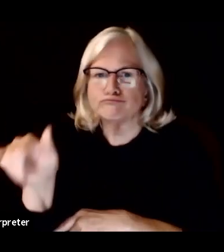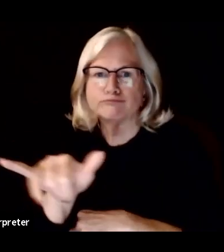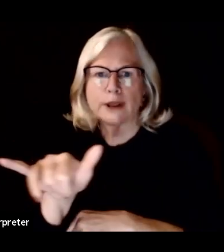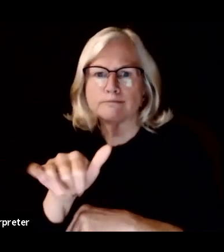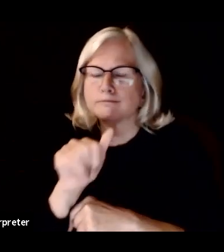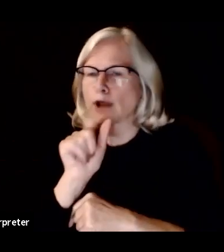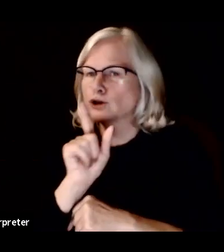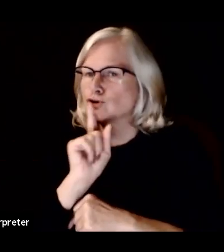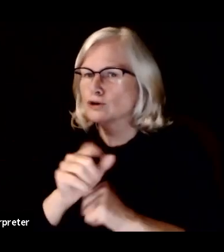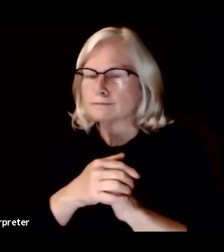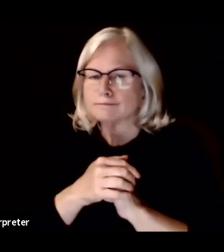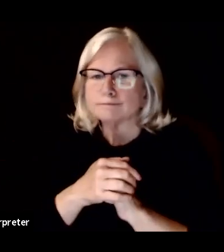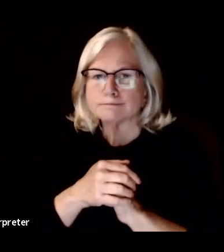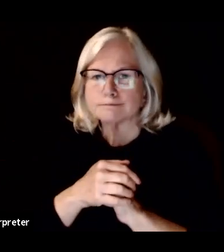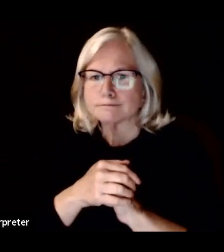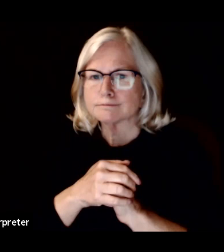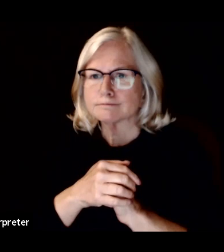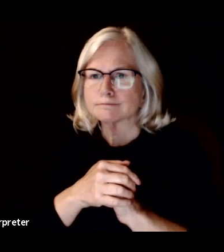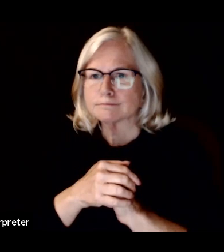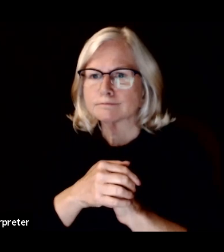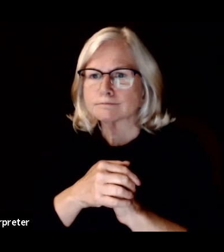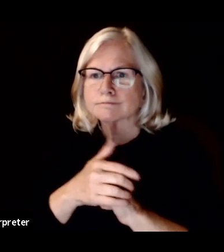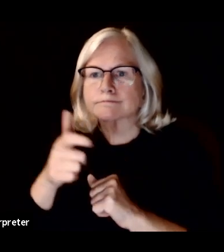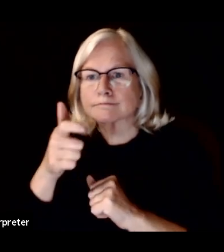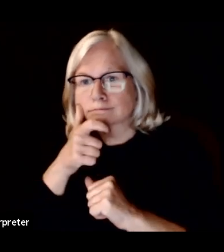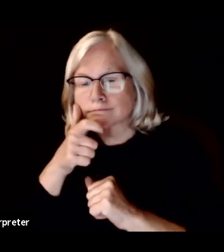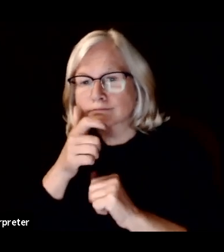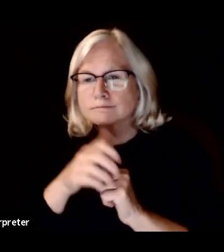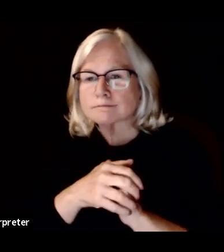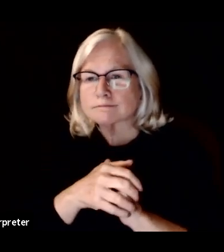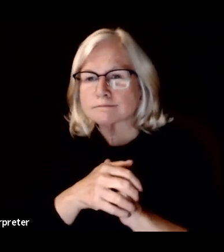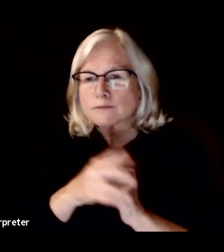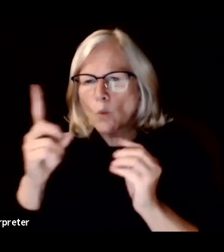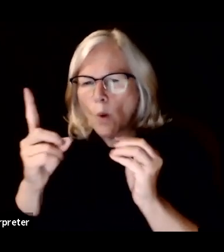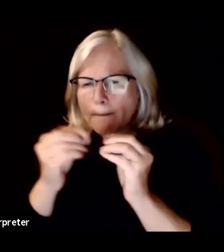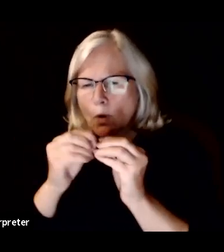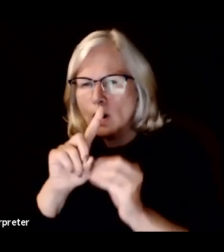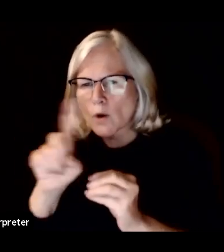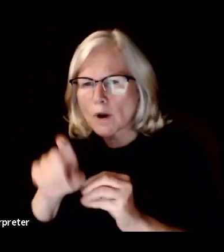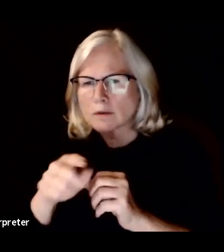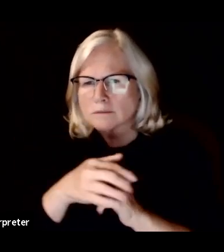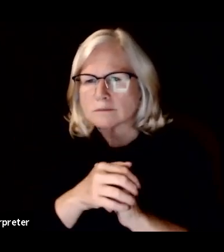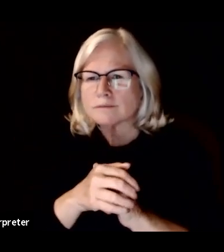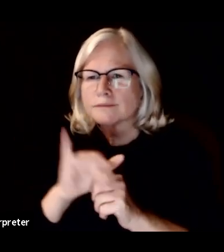Thank you. And we have a follow-up question from Jeremy Olson from Star Tribune. Your line is open.